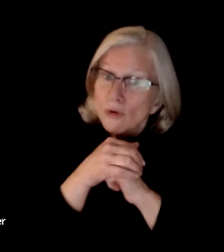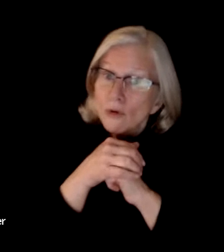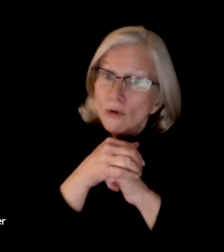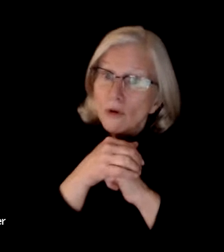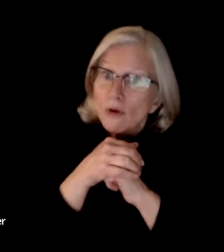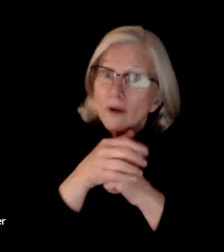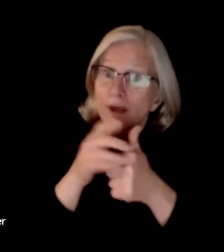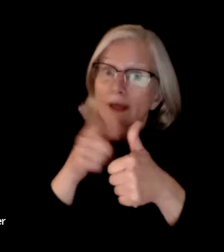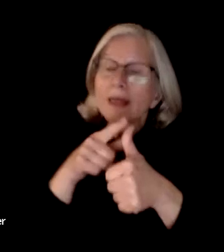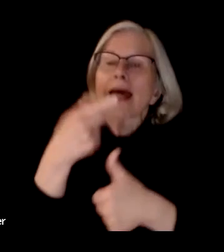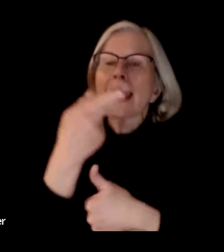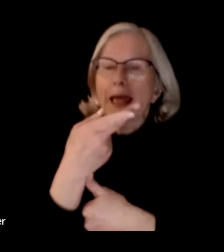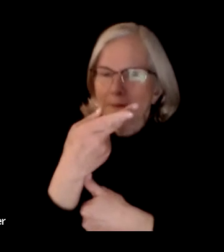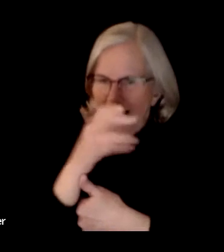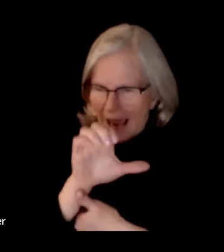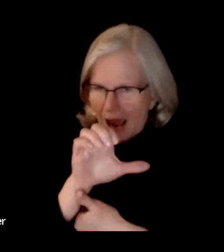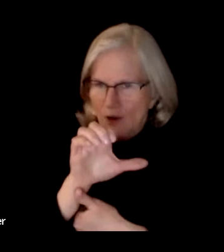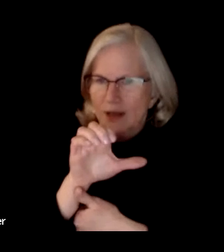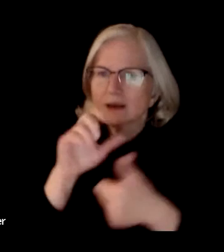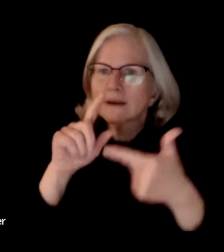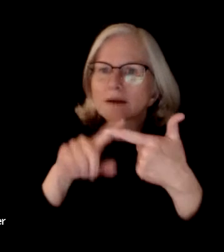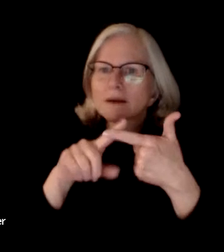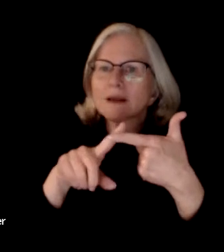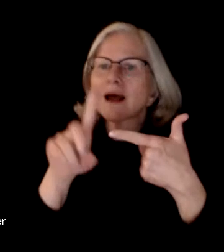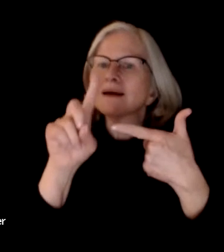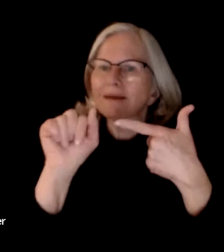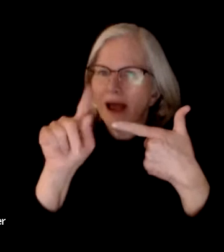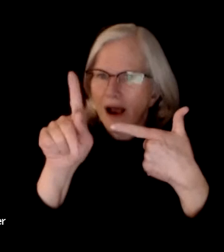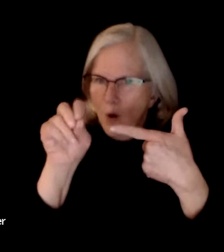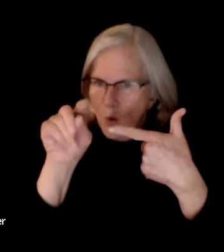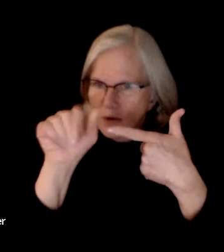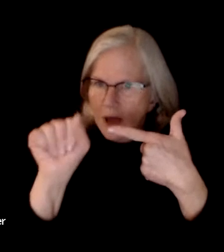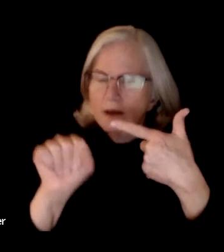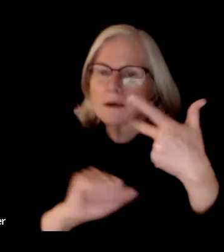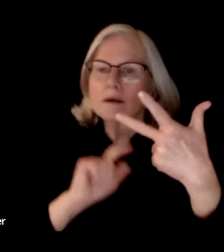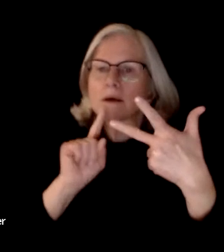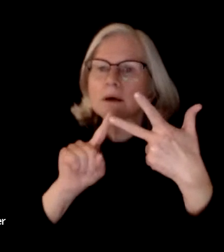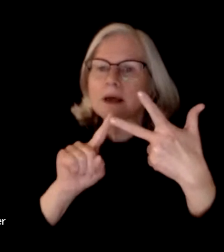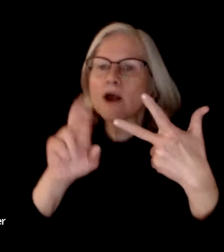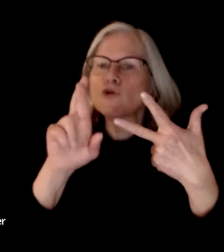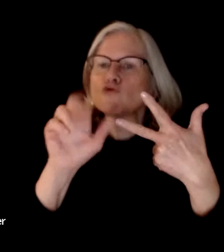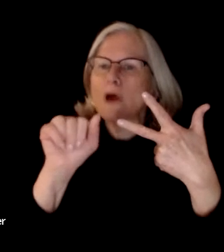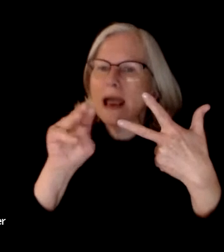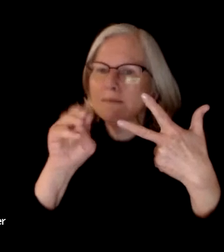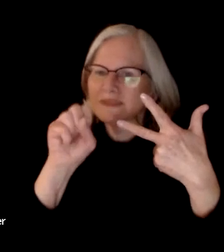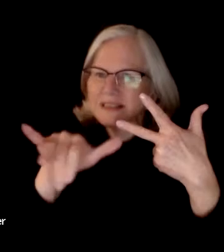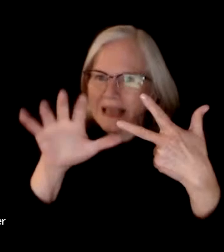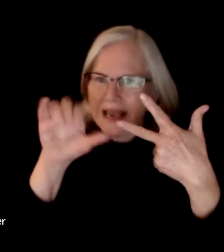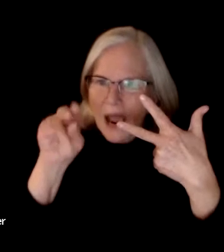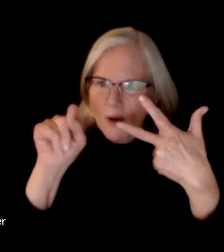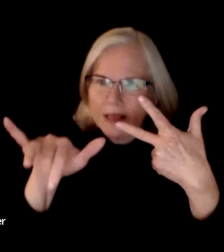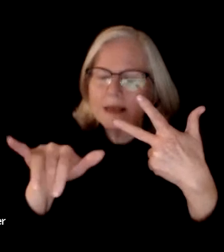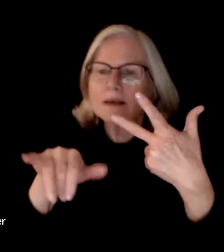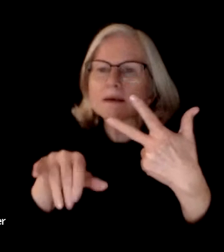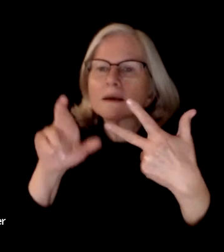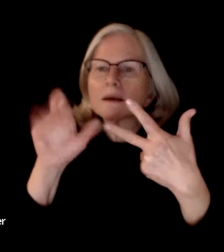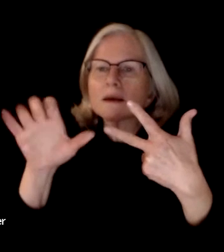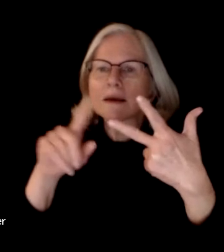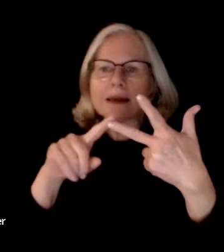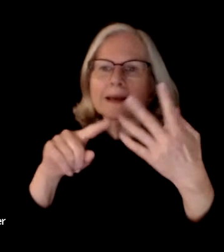Hennepin, Dakota, and Ramsey. And actually, I do not have the last